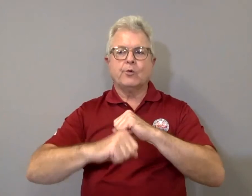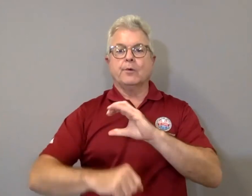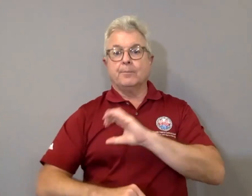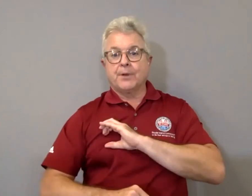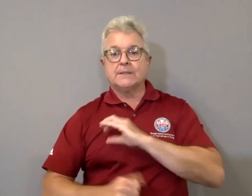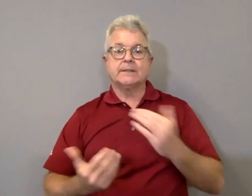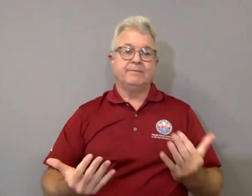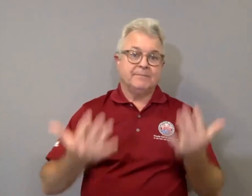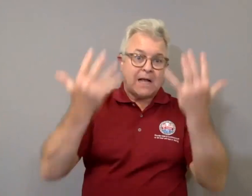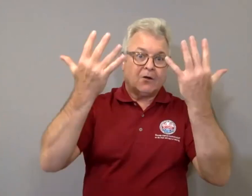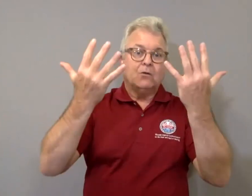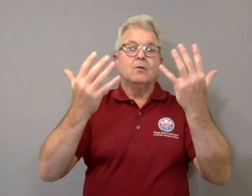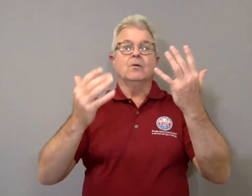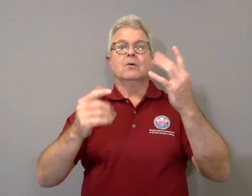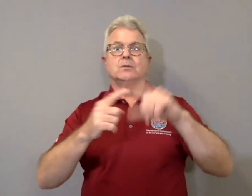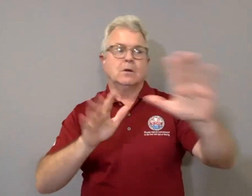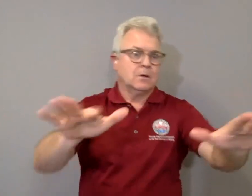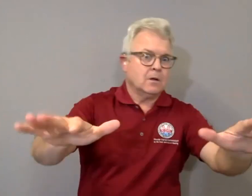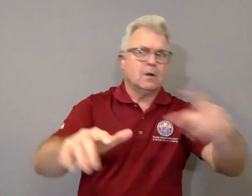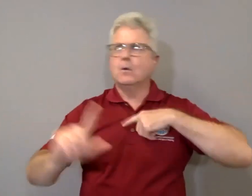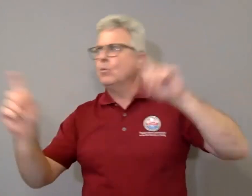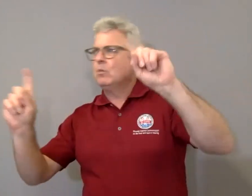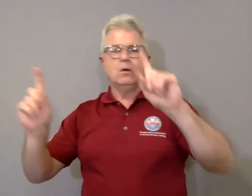it saves the National Guard, police, fire